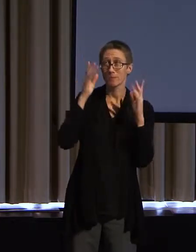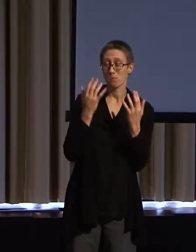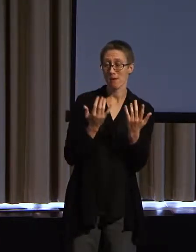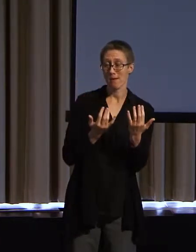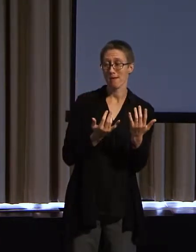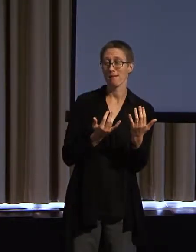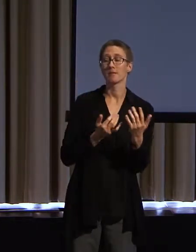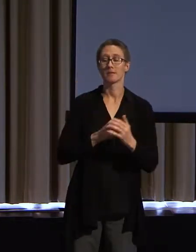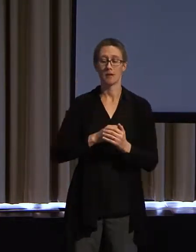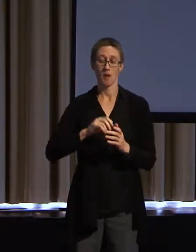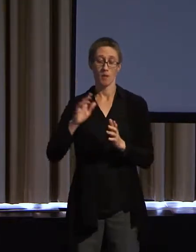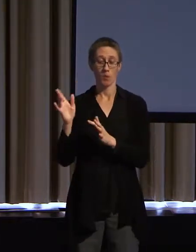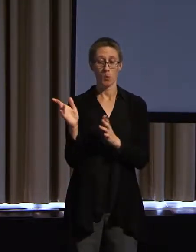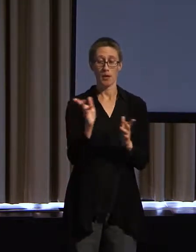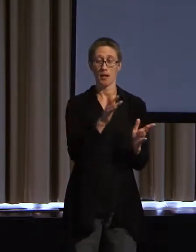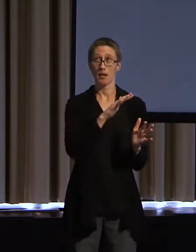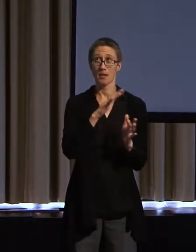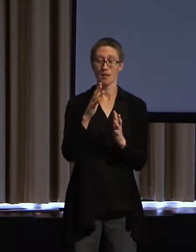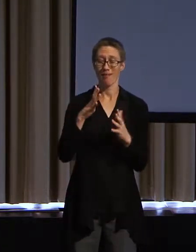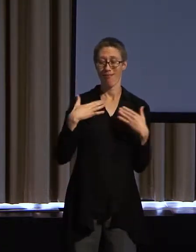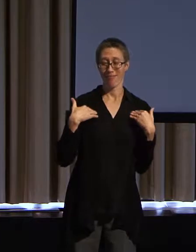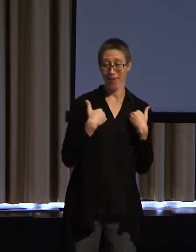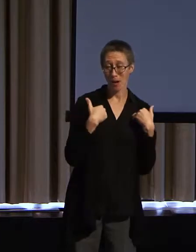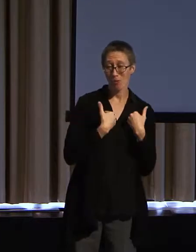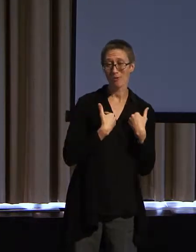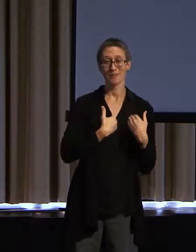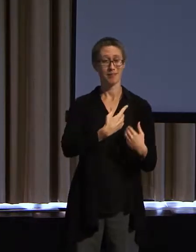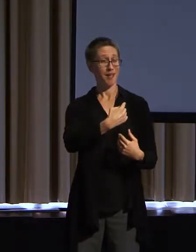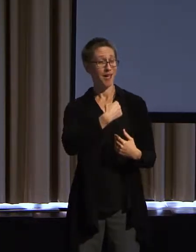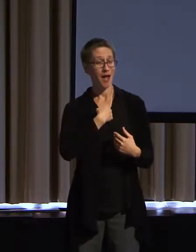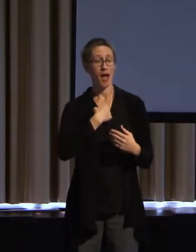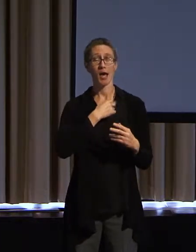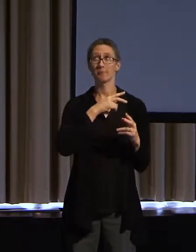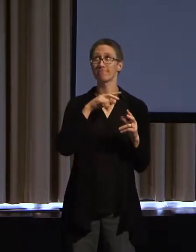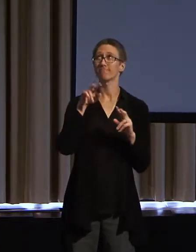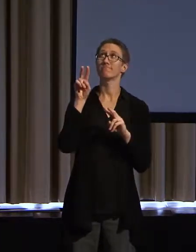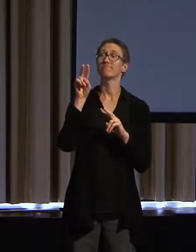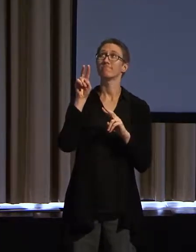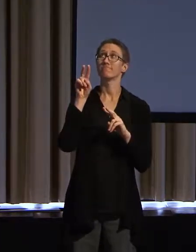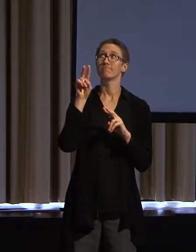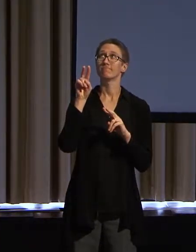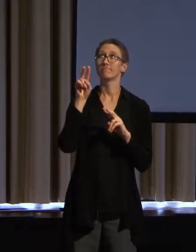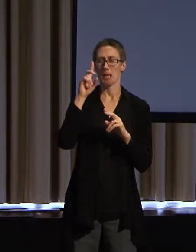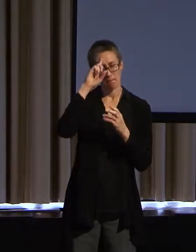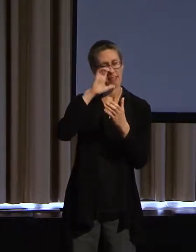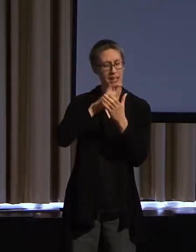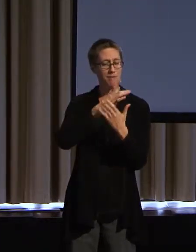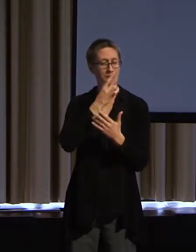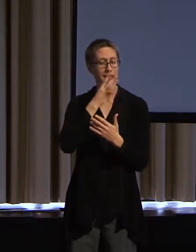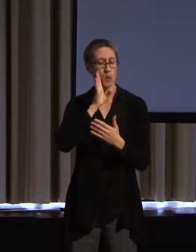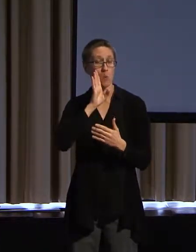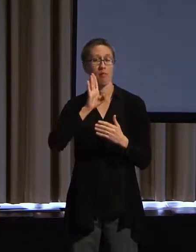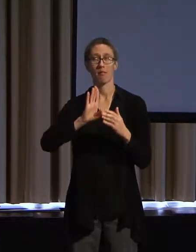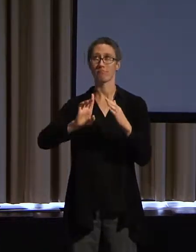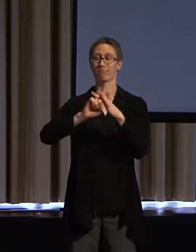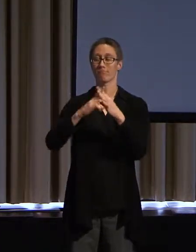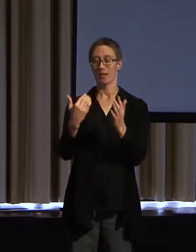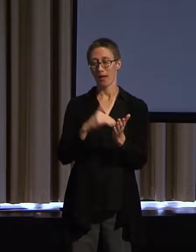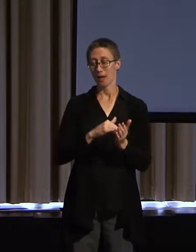wait. We witness, hoping and believing that her light will come again. In the silence, I